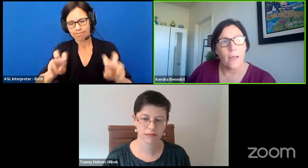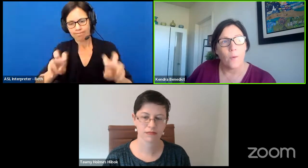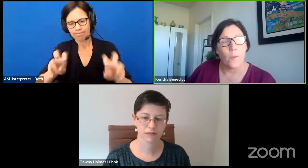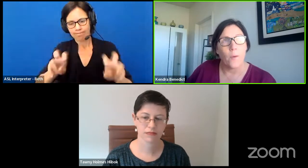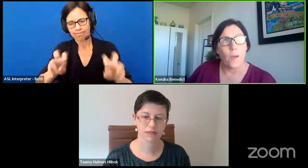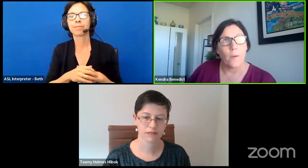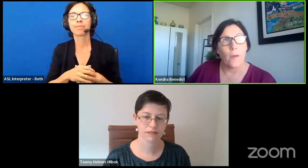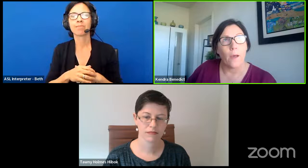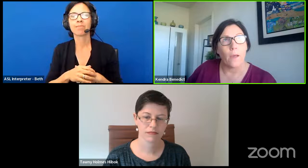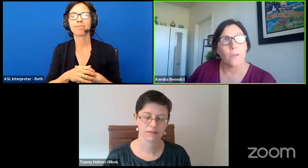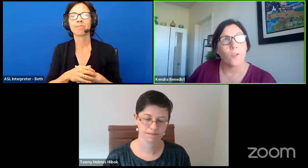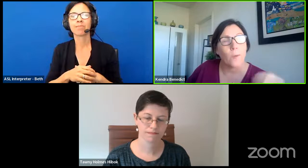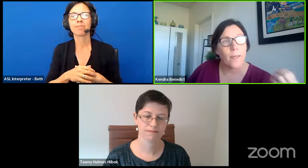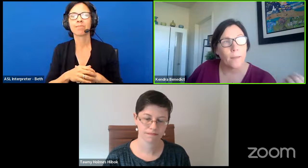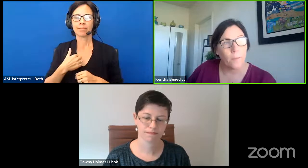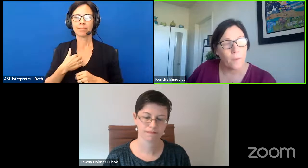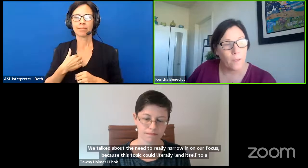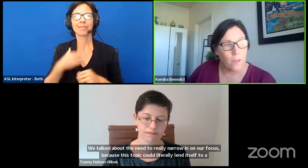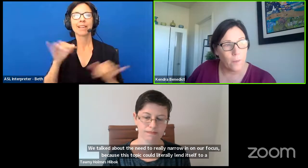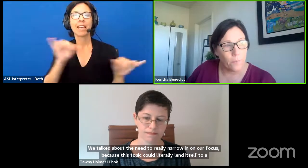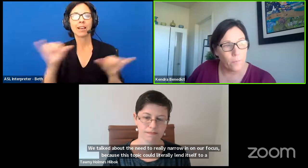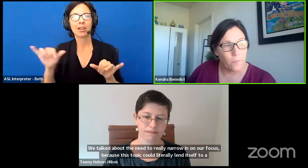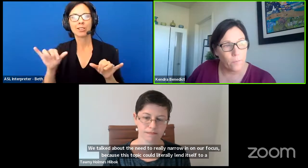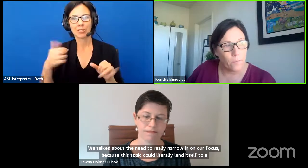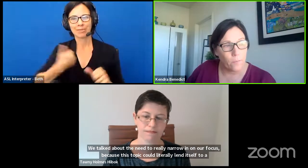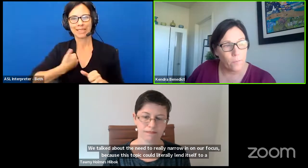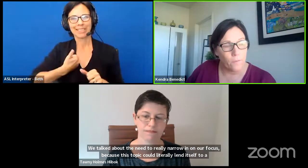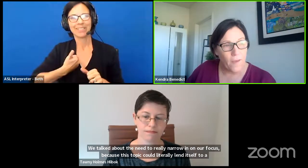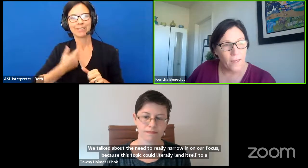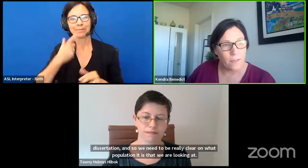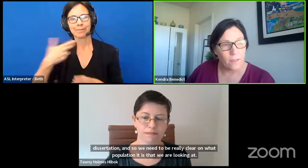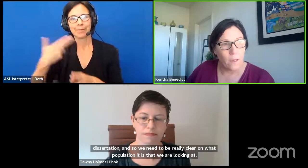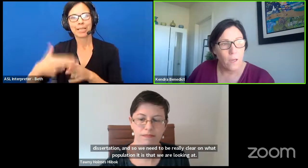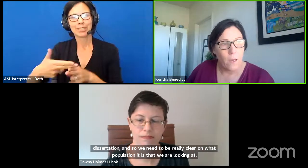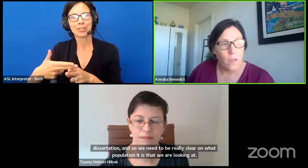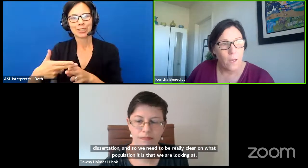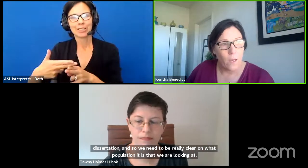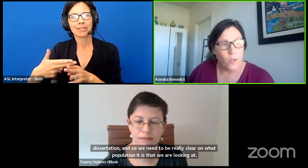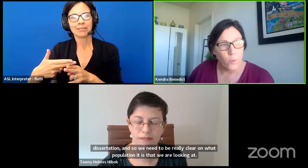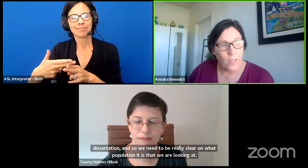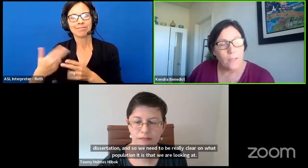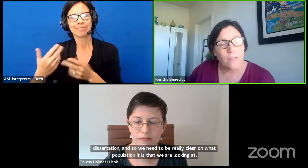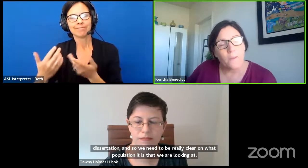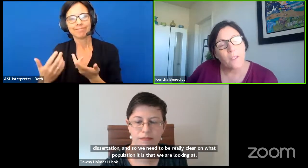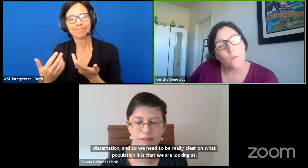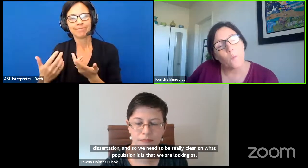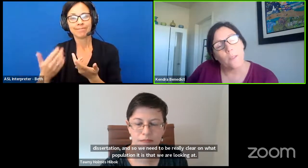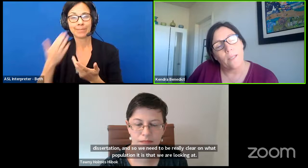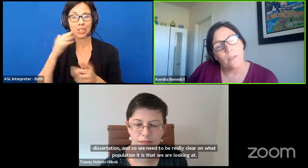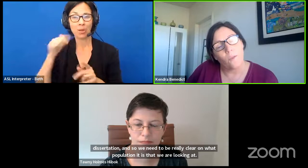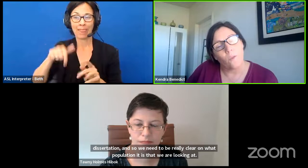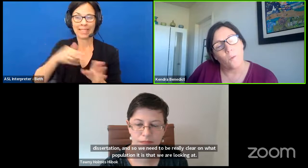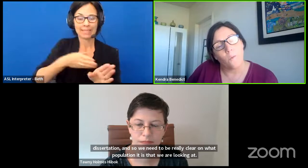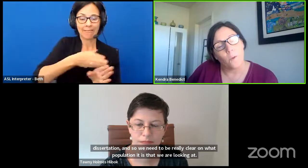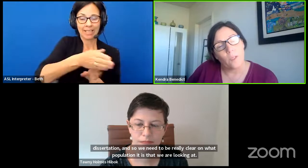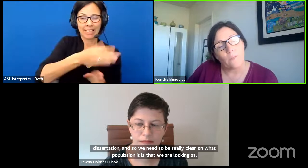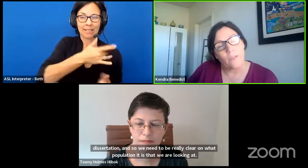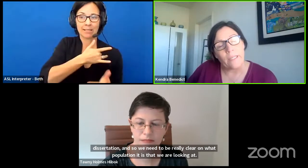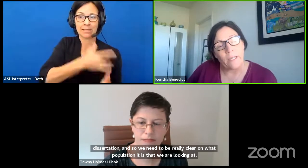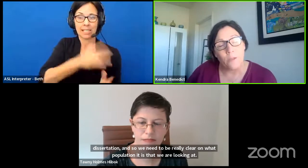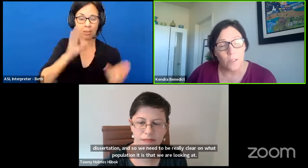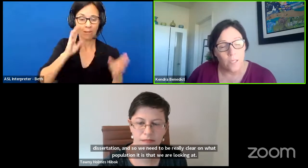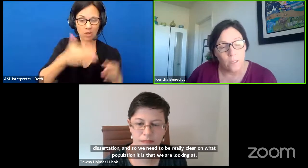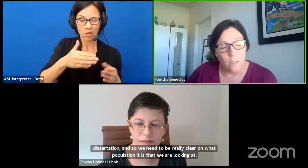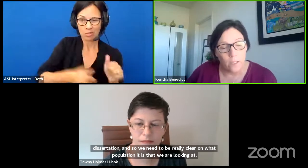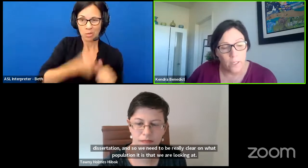I also brought up the fact that, you know, in this field, we tend to focus